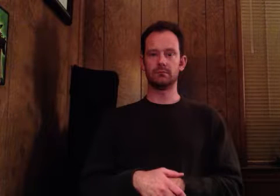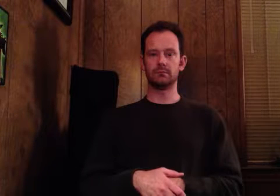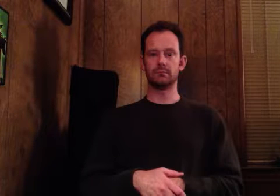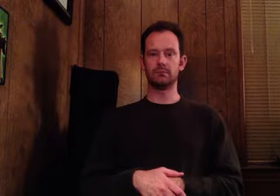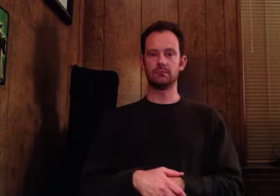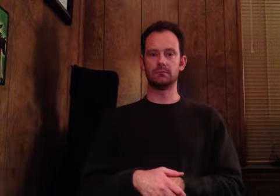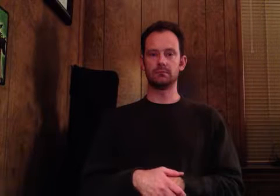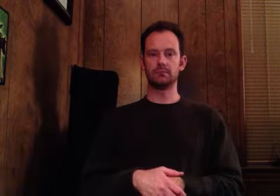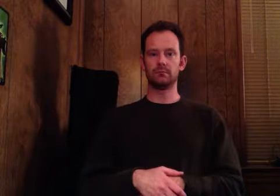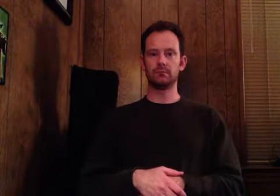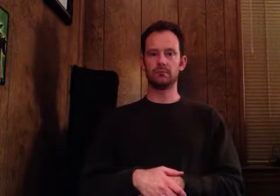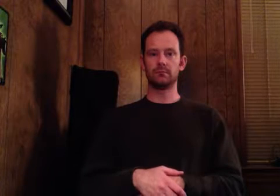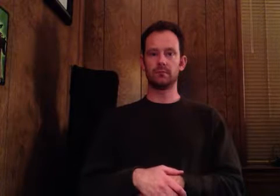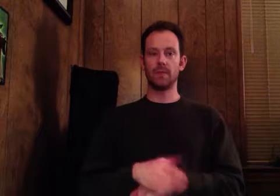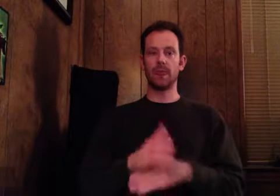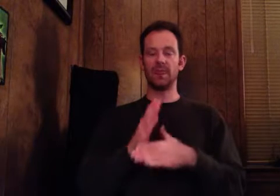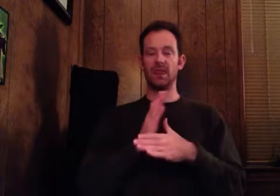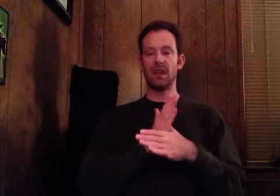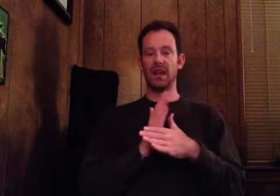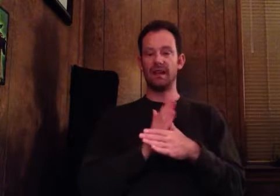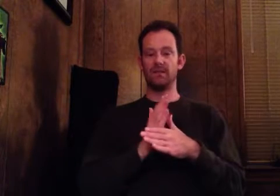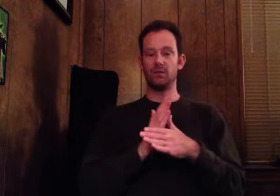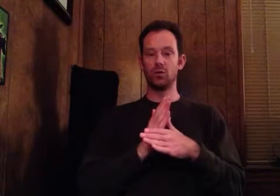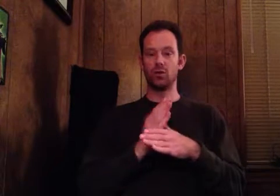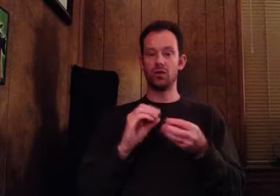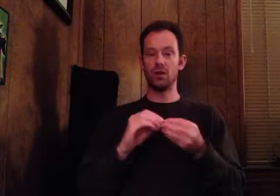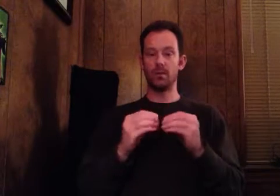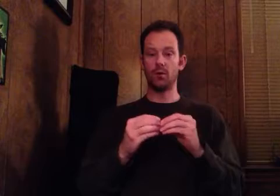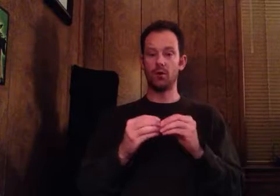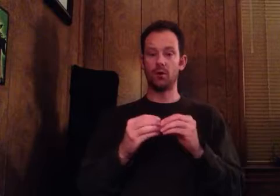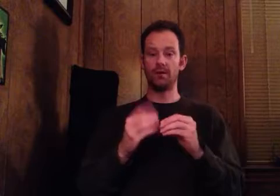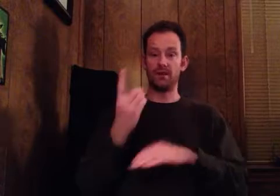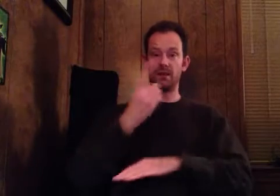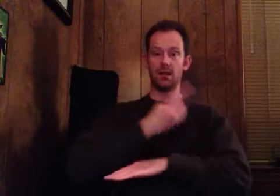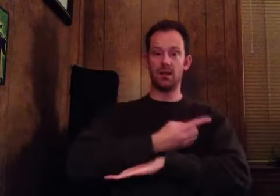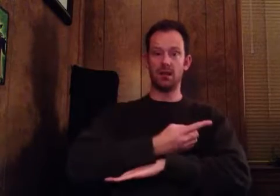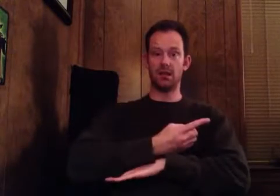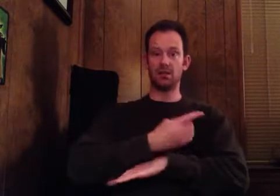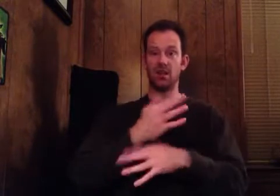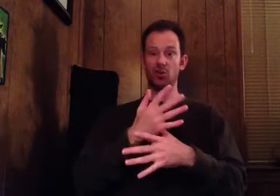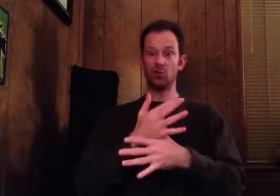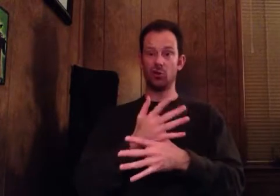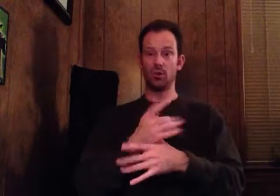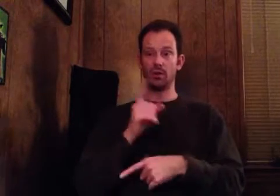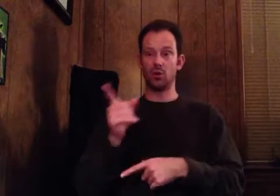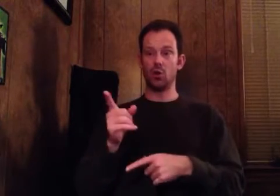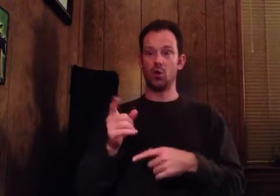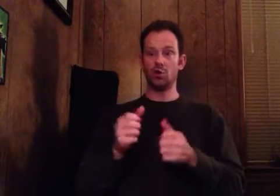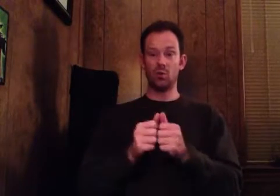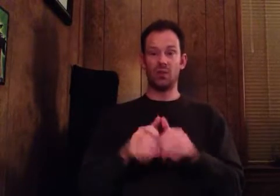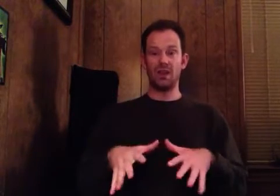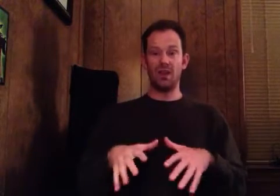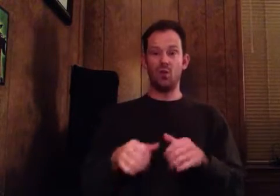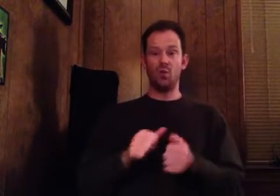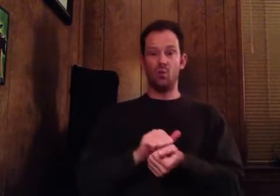The average number of people a German goes without washing his underwear is